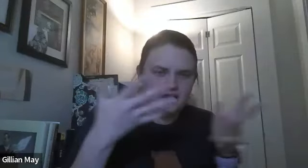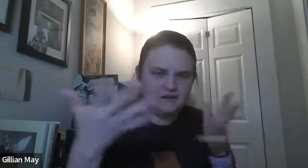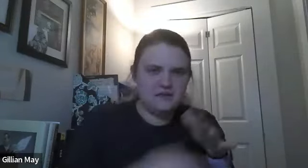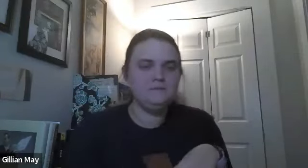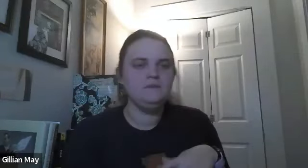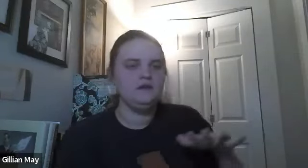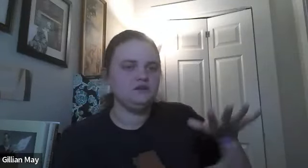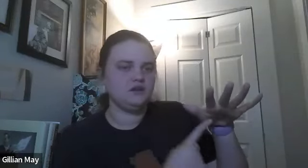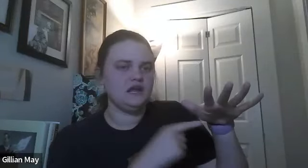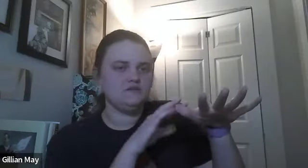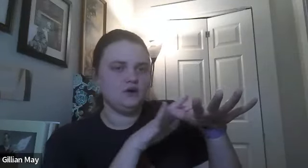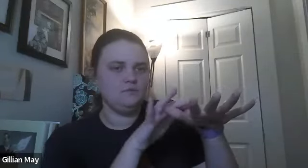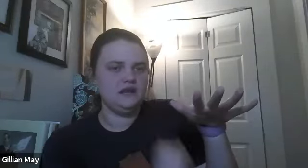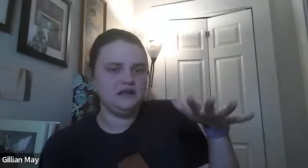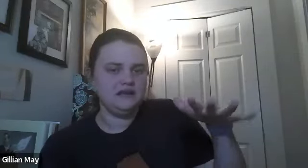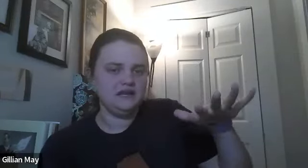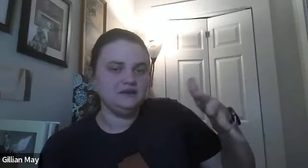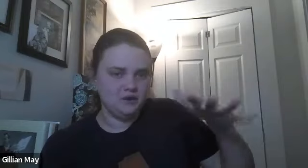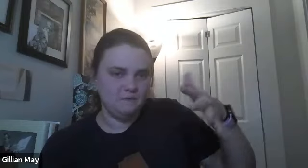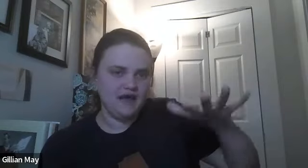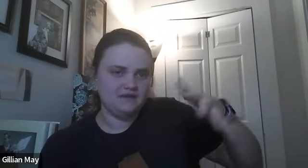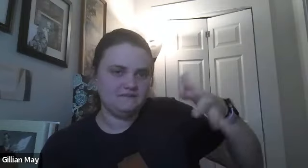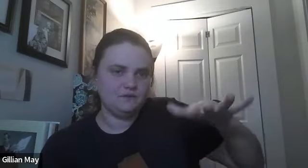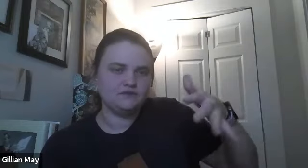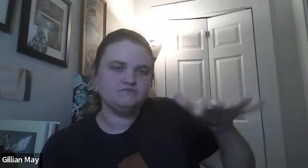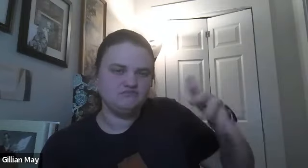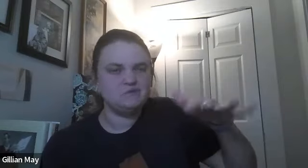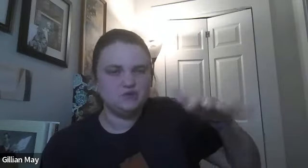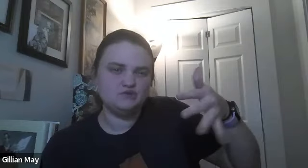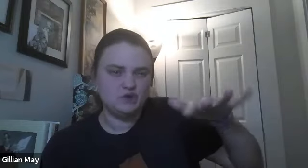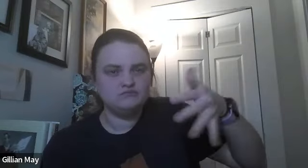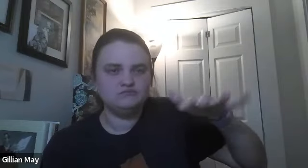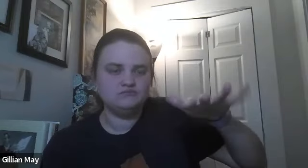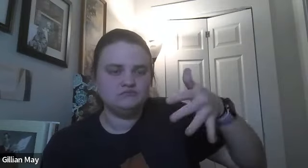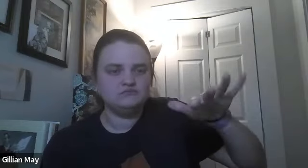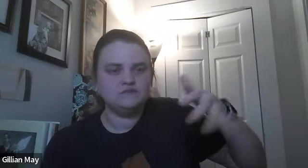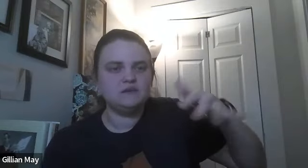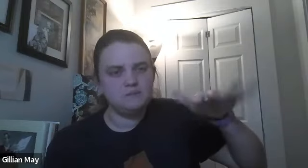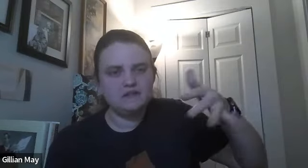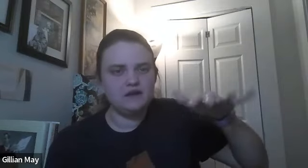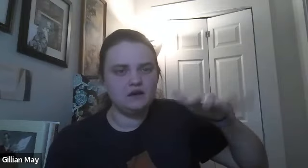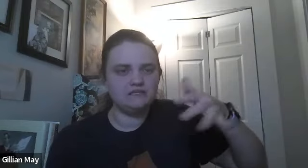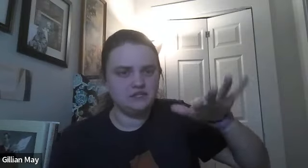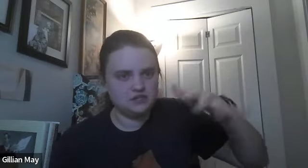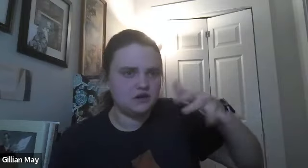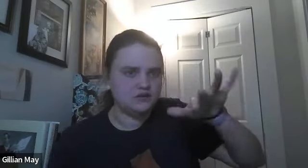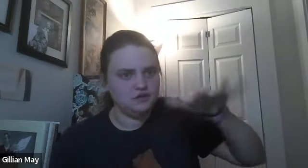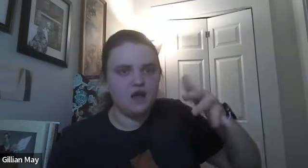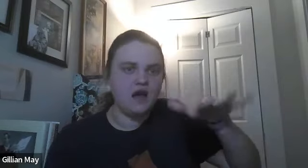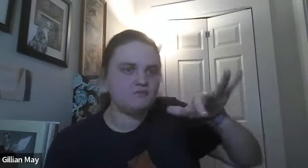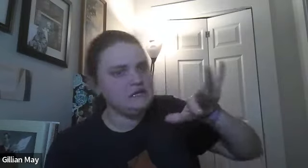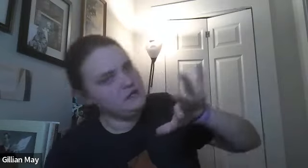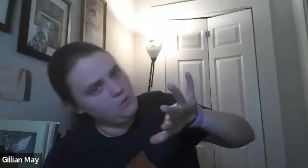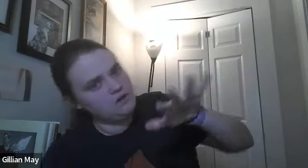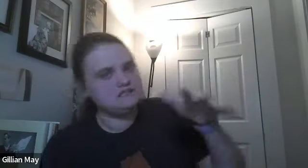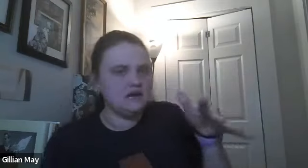that kind of thing. You're going to have open hand and you go back and forth. I'm so-so. Think about being like on a teeter-totter and you're not really on one side